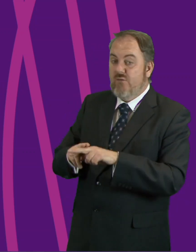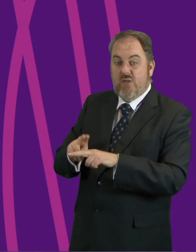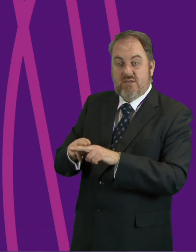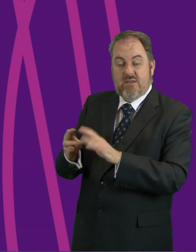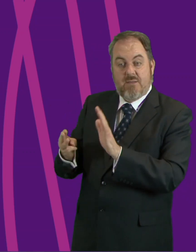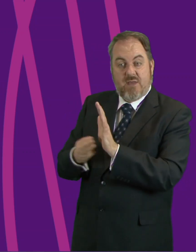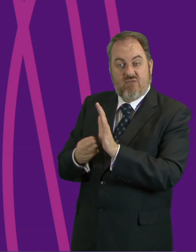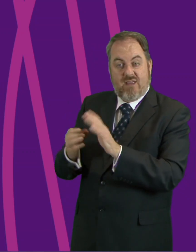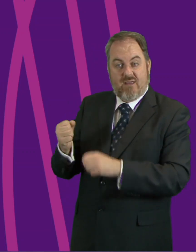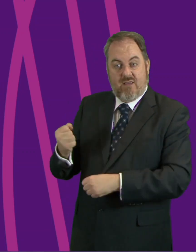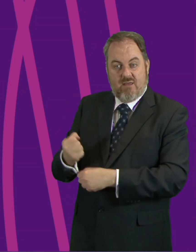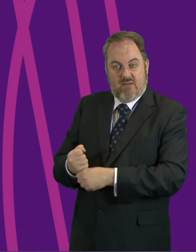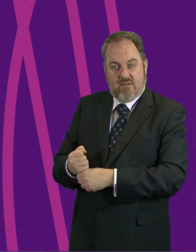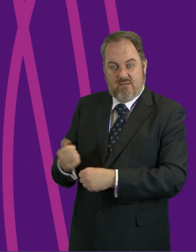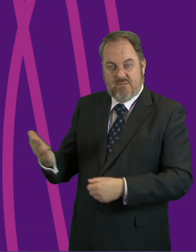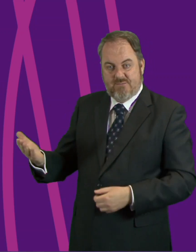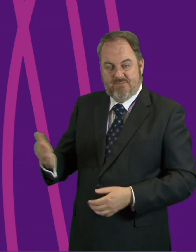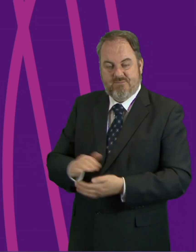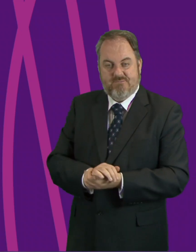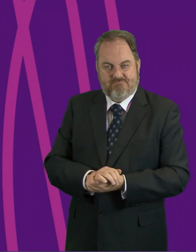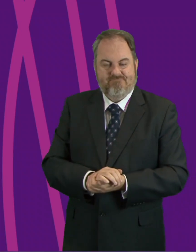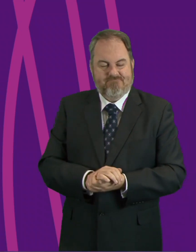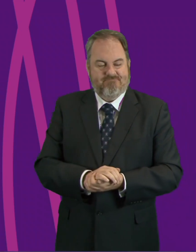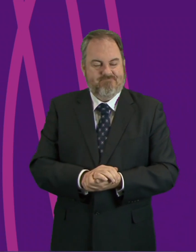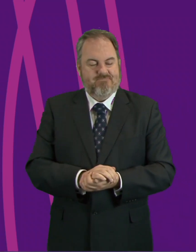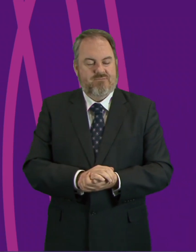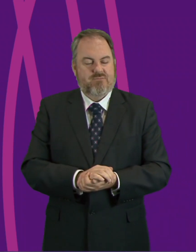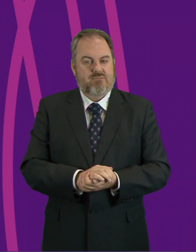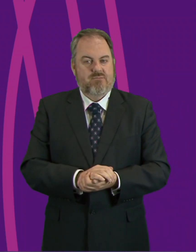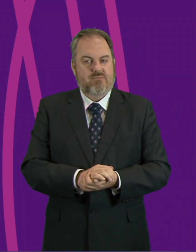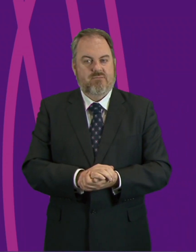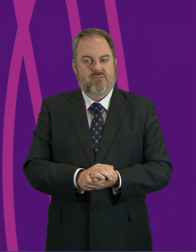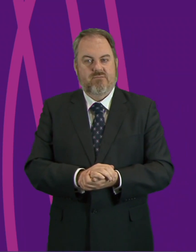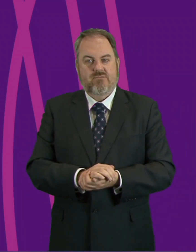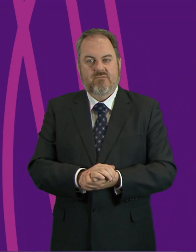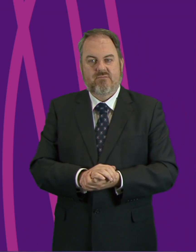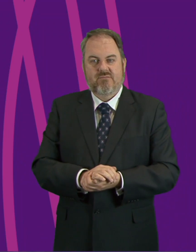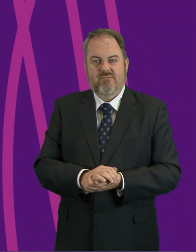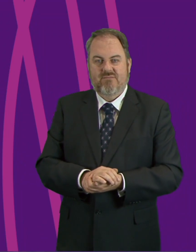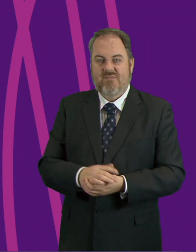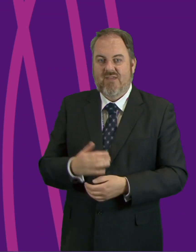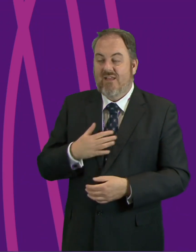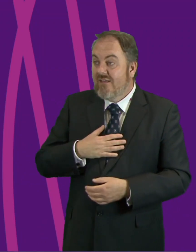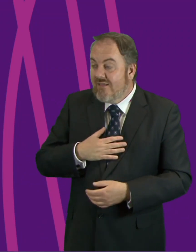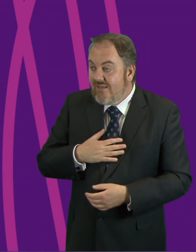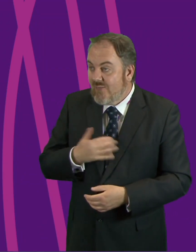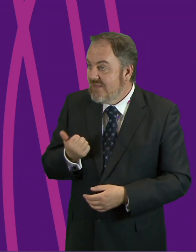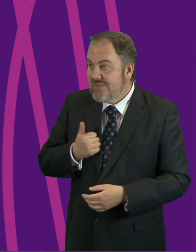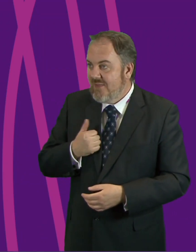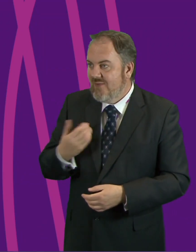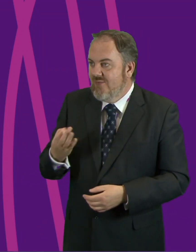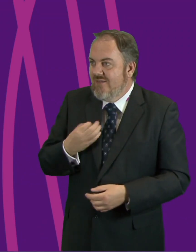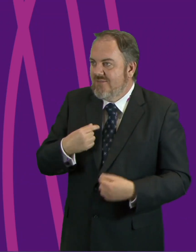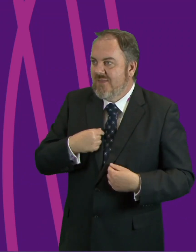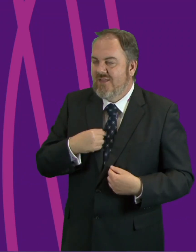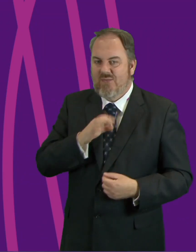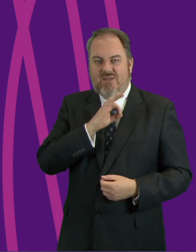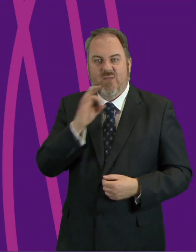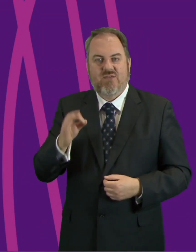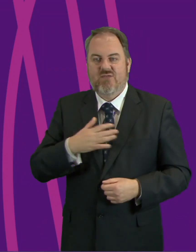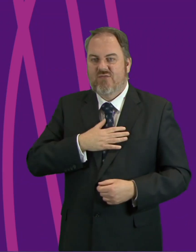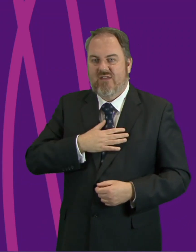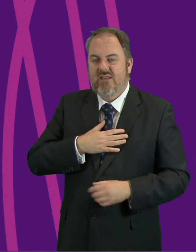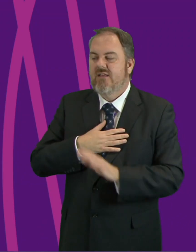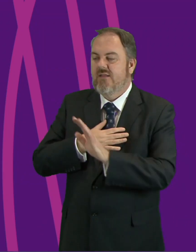Lennon. Thank you, Presiding Officer. Sorry, I didn't actually expect to get called right there. I've not long